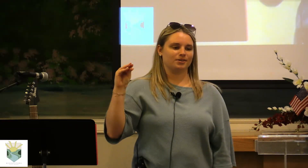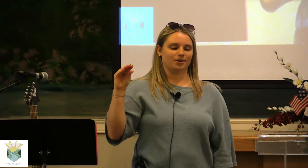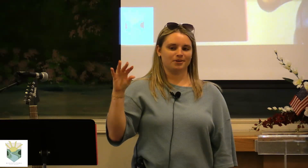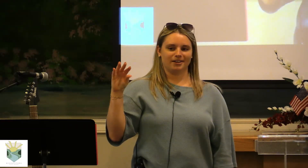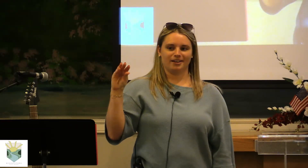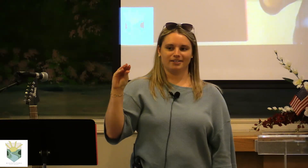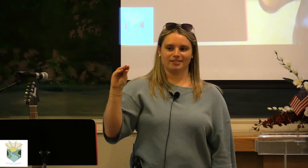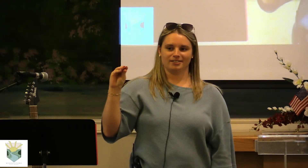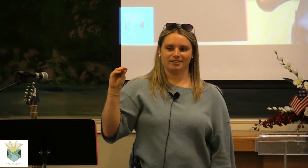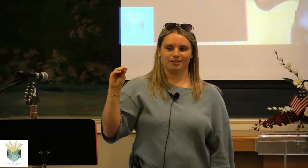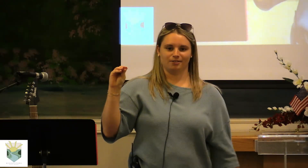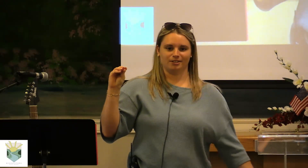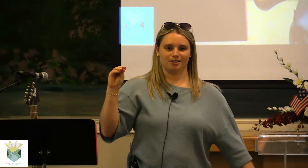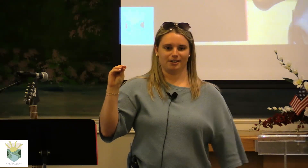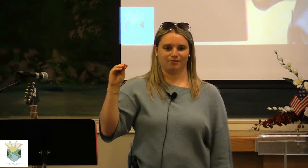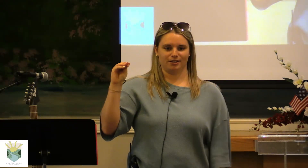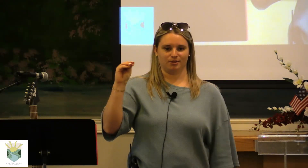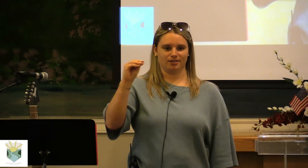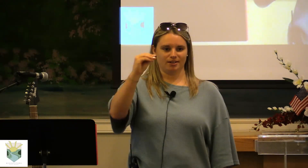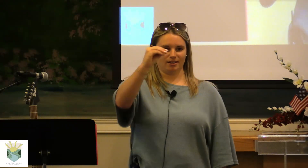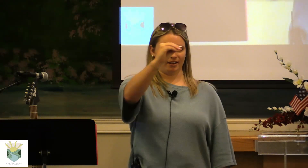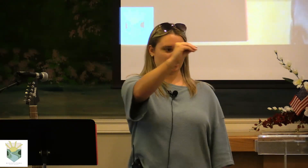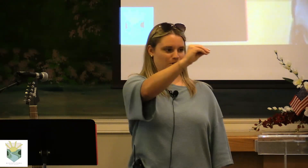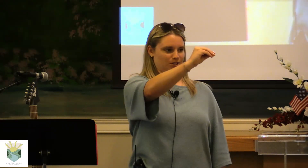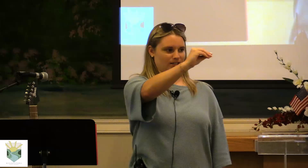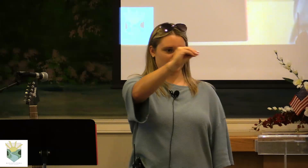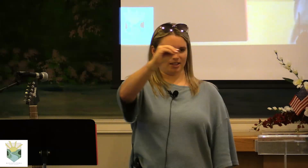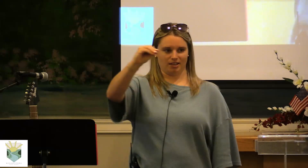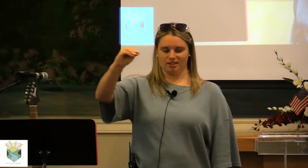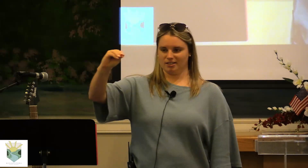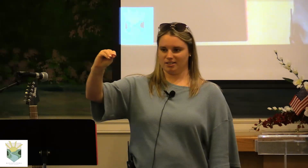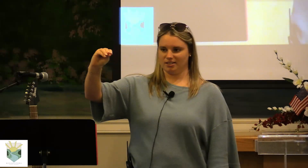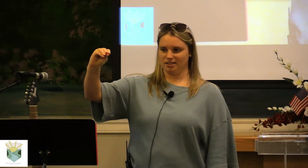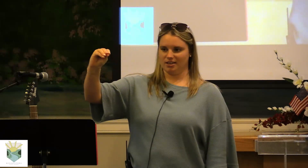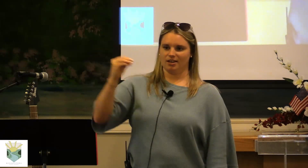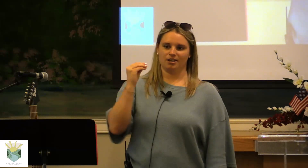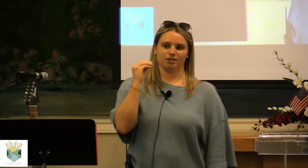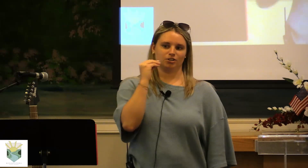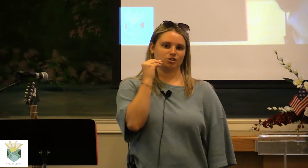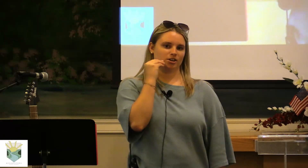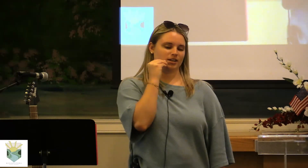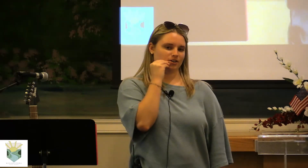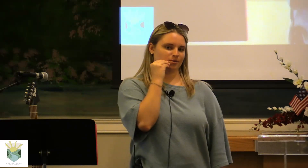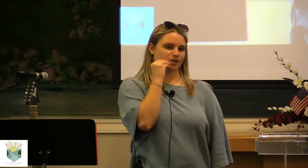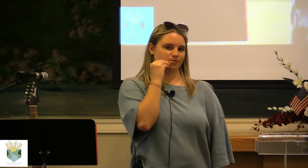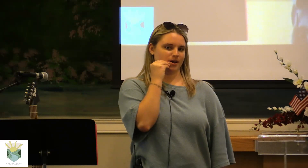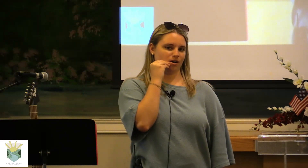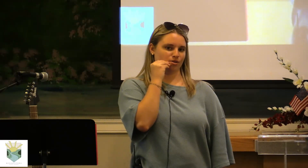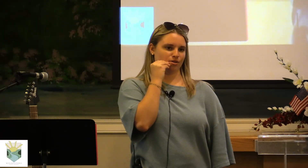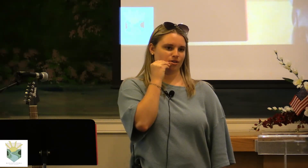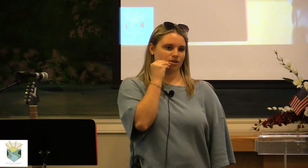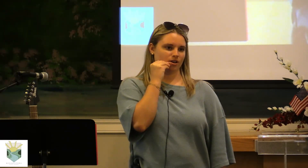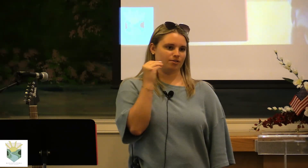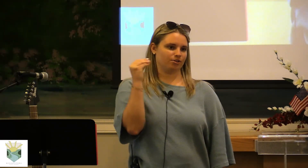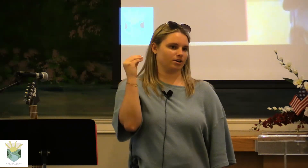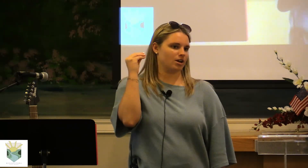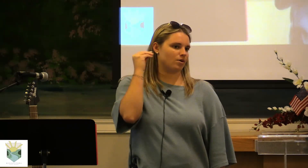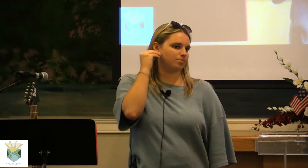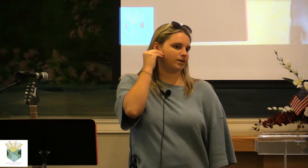dominant hand. You don't need your other hand for this one. And like close it like this. And you're going to start down here by your mouth. And then you're going to go up right under your